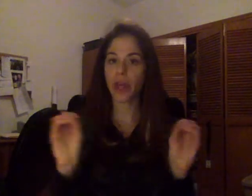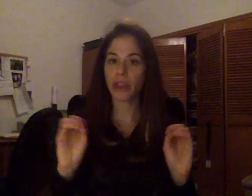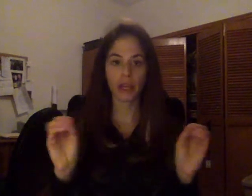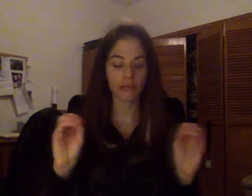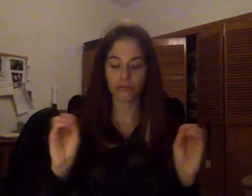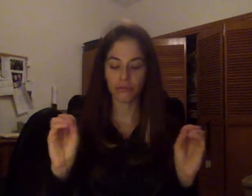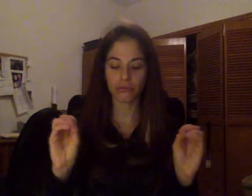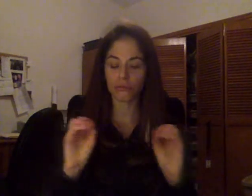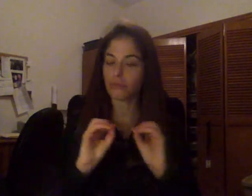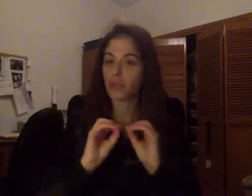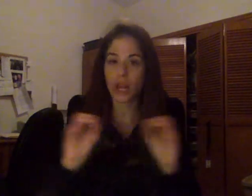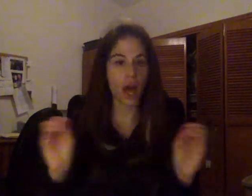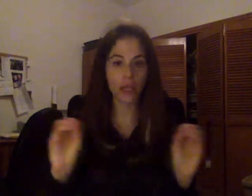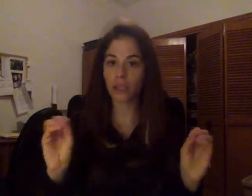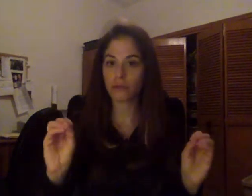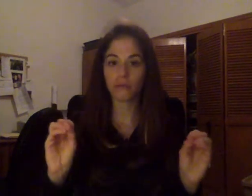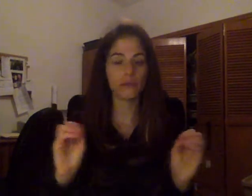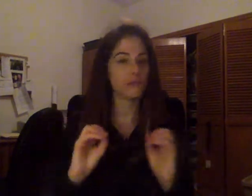Nothing, none.